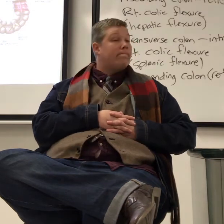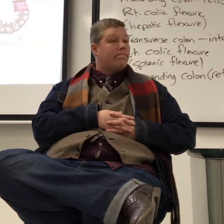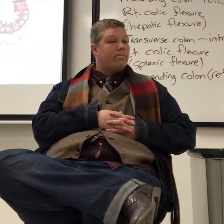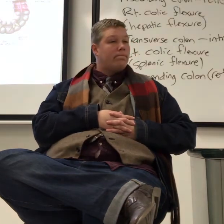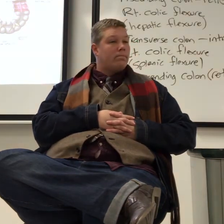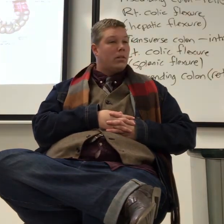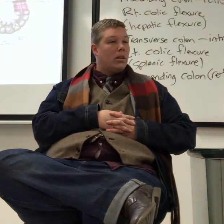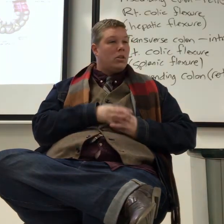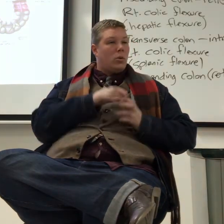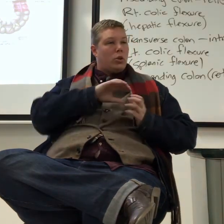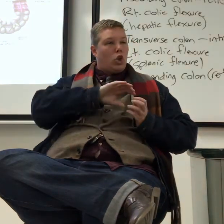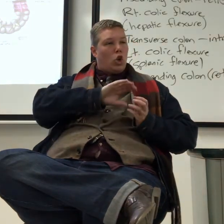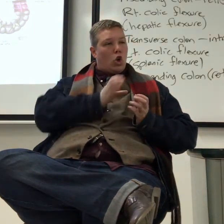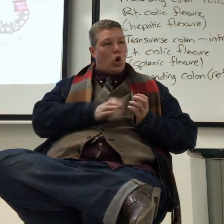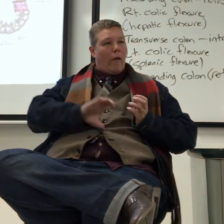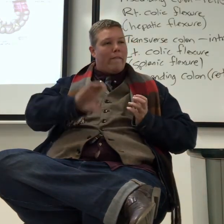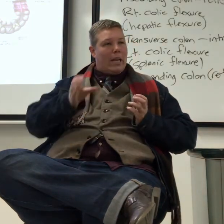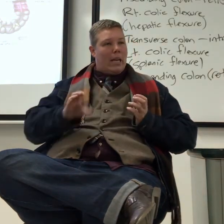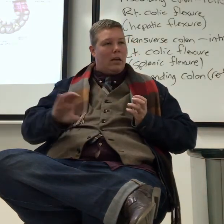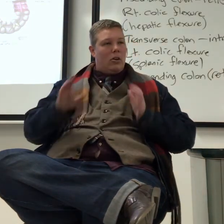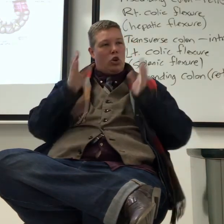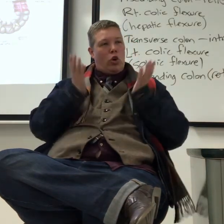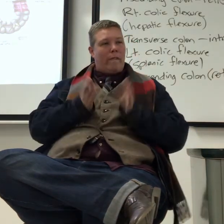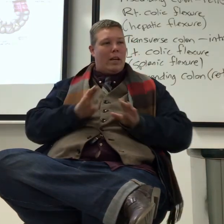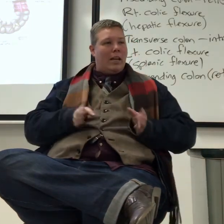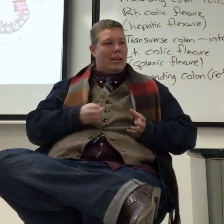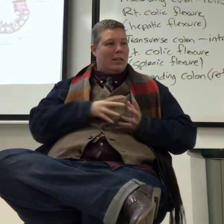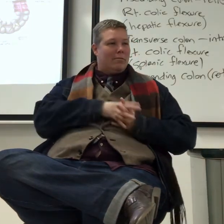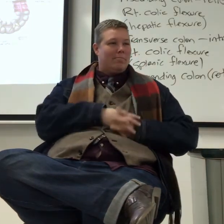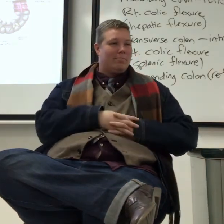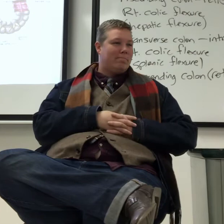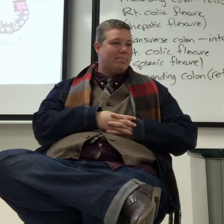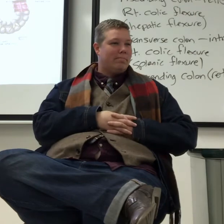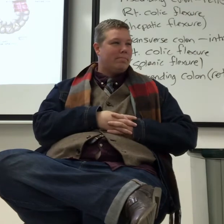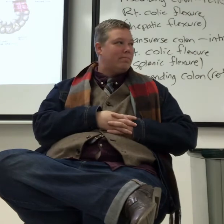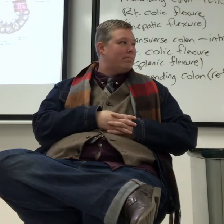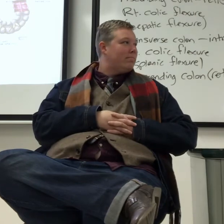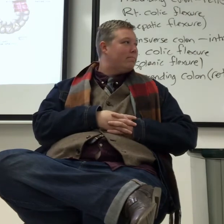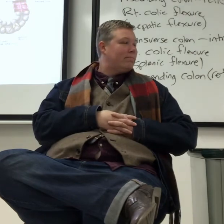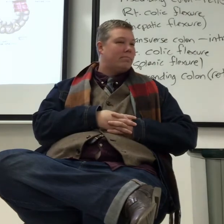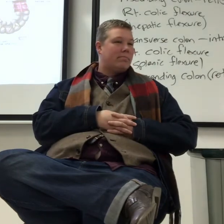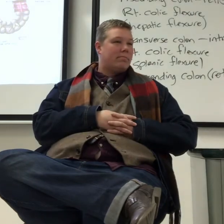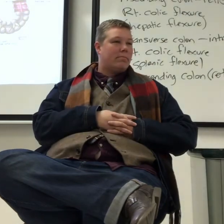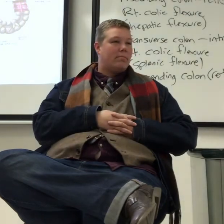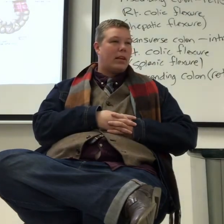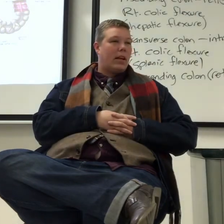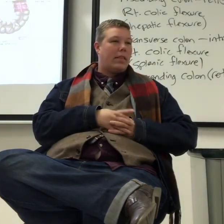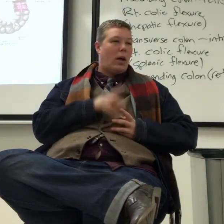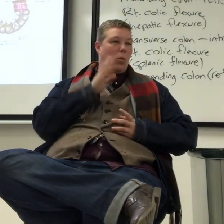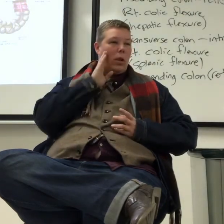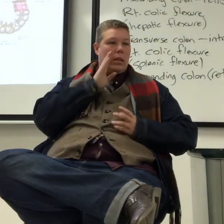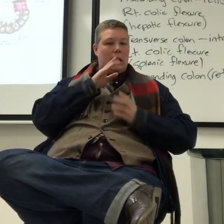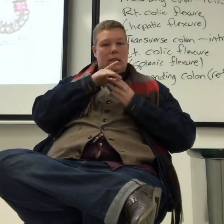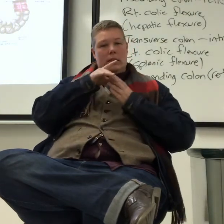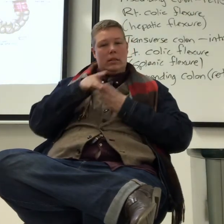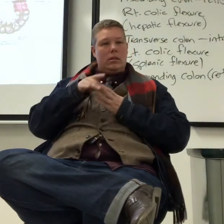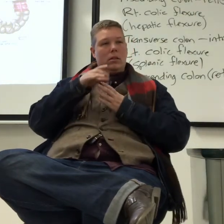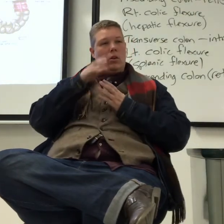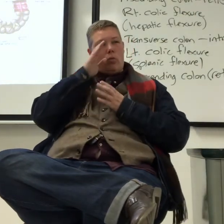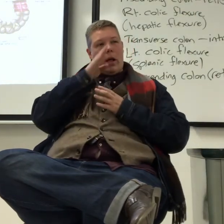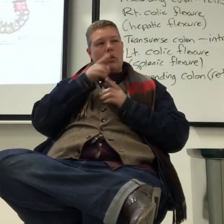So it's curvy, and that leads directly to the rectum.